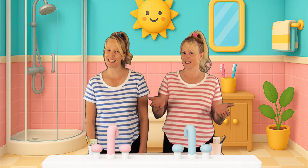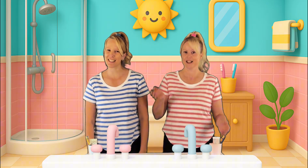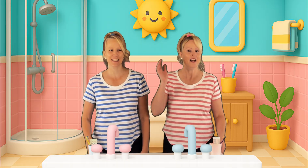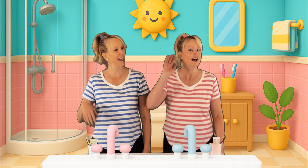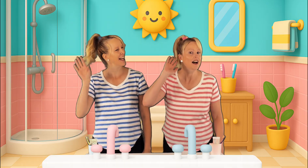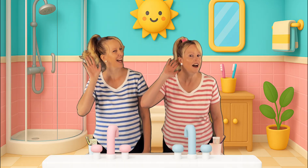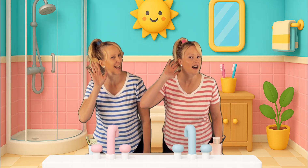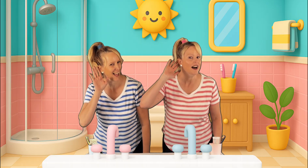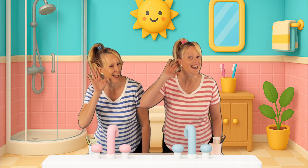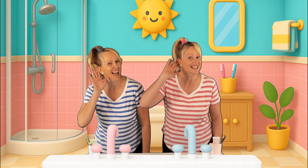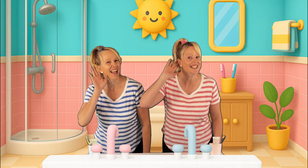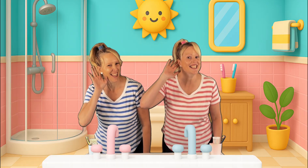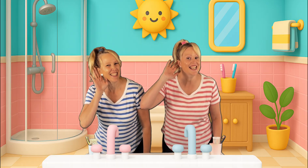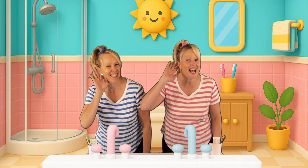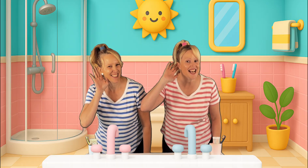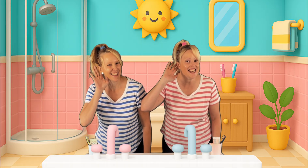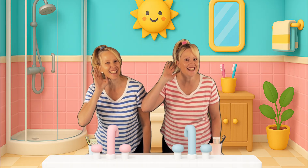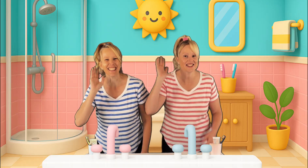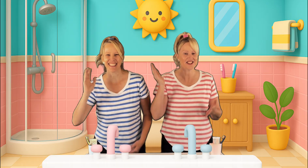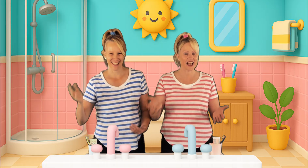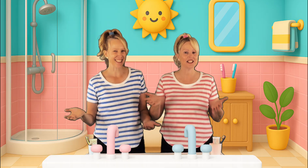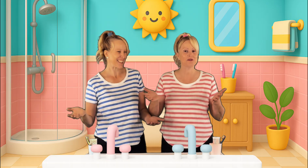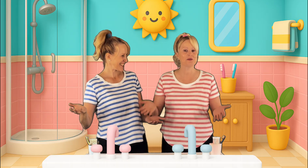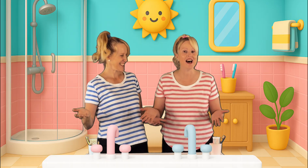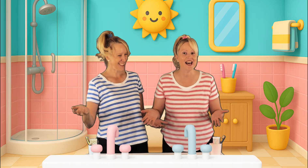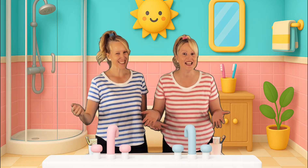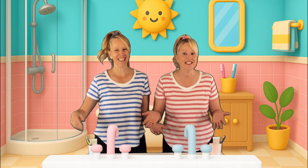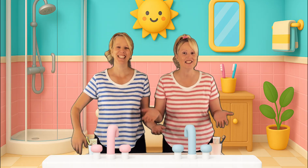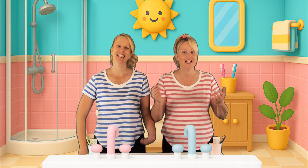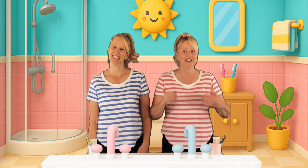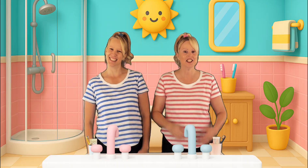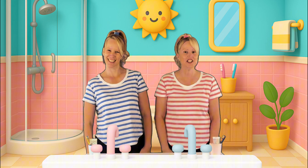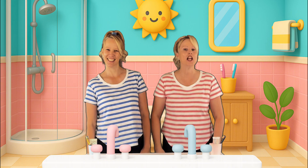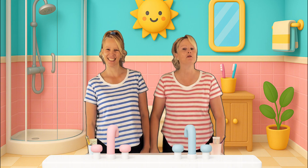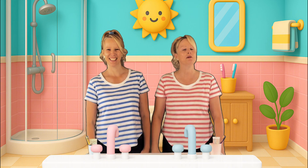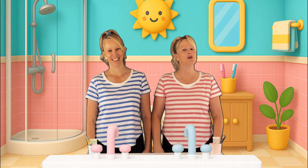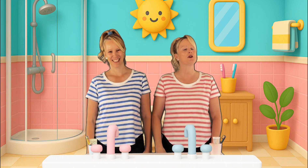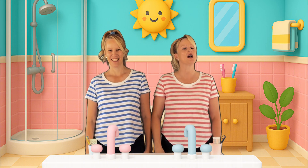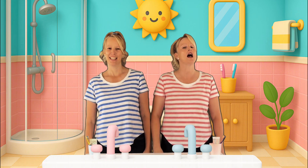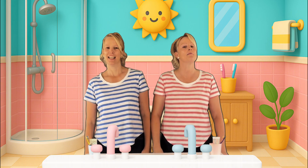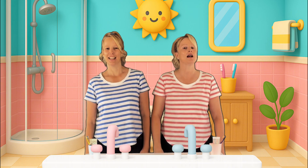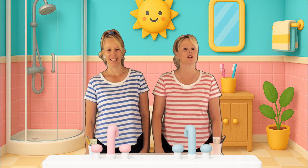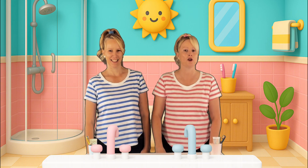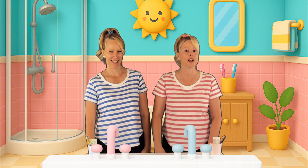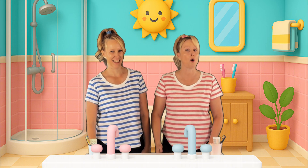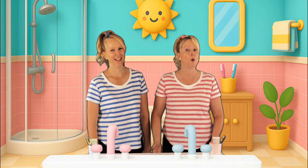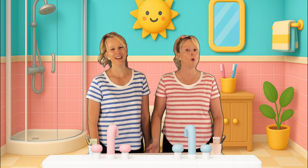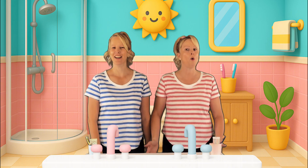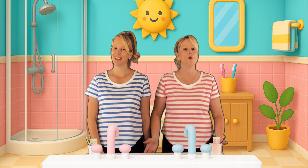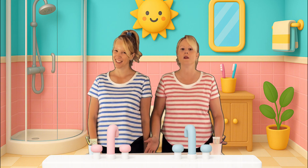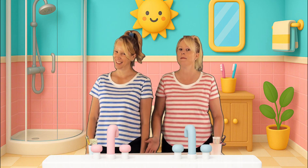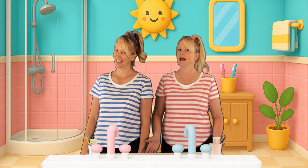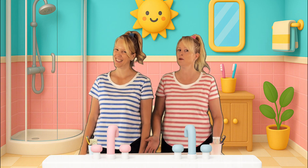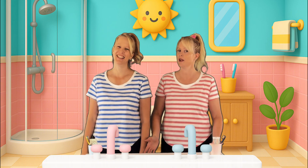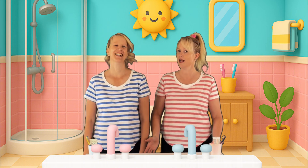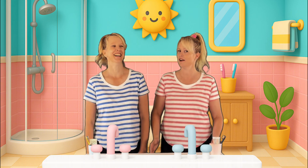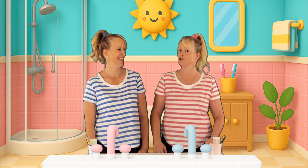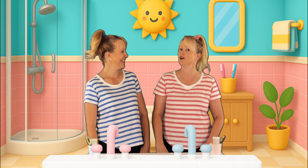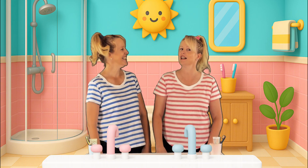friends? Yes, that's right. Today we will look about learning all about looking after our